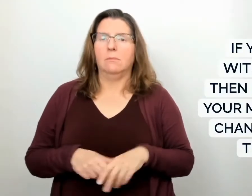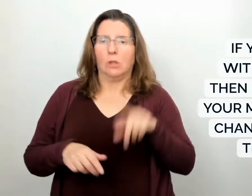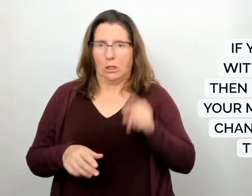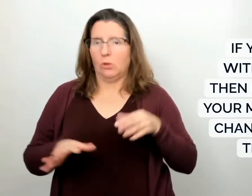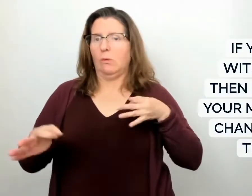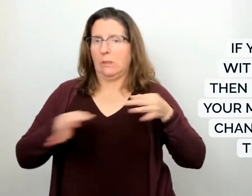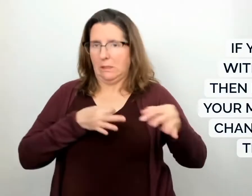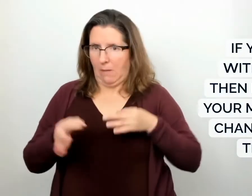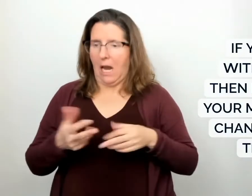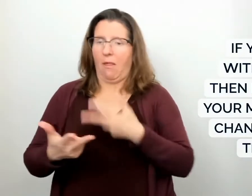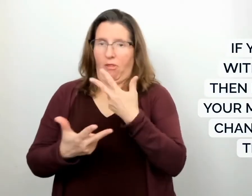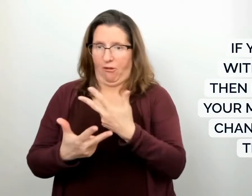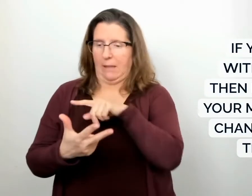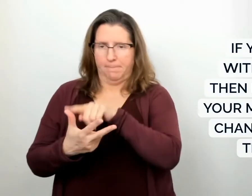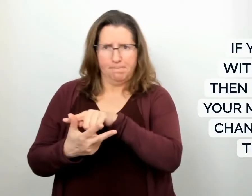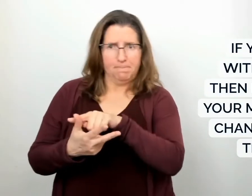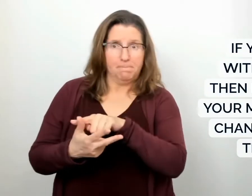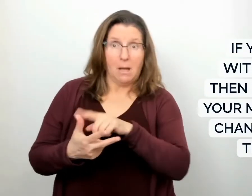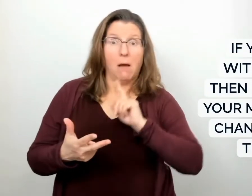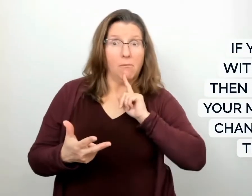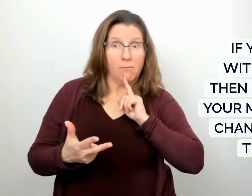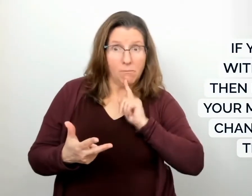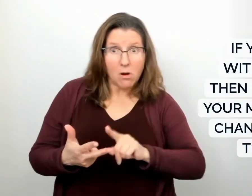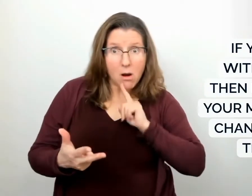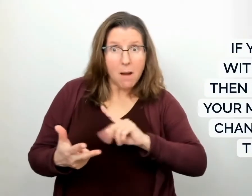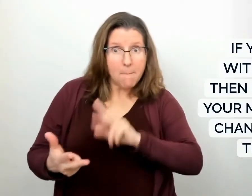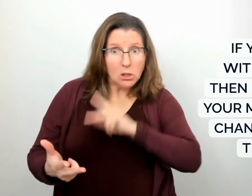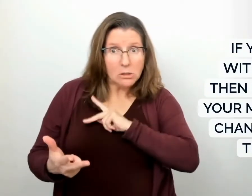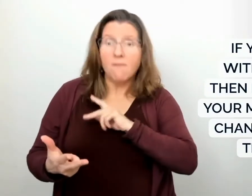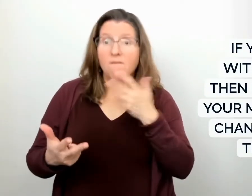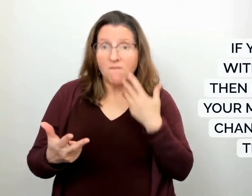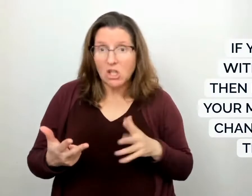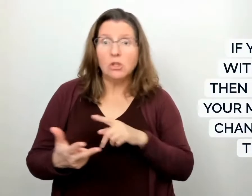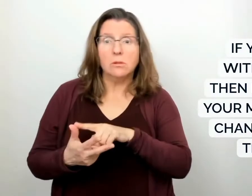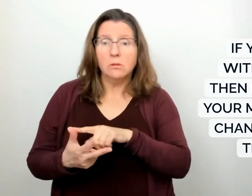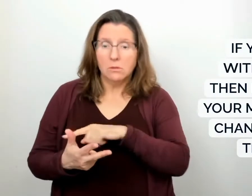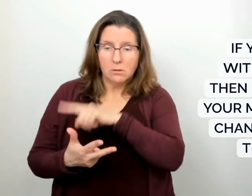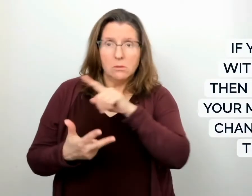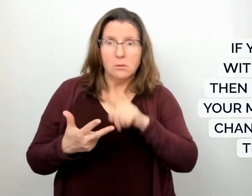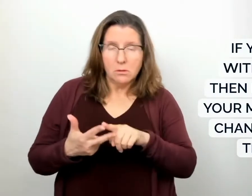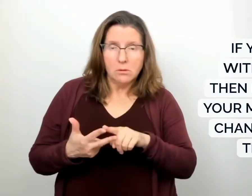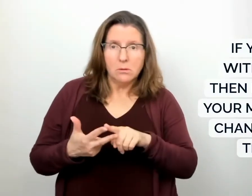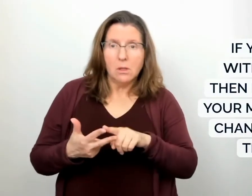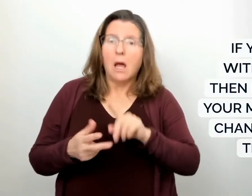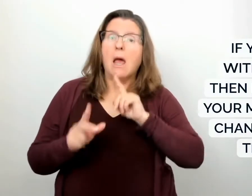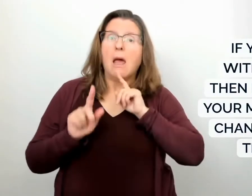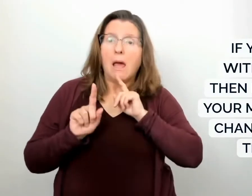You must fully identify and justify your arguments to be awarded additional points based on the 3 criteria: your